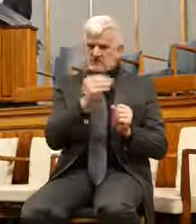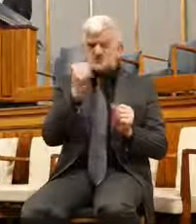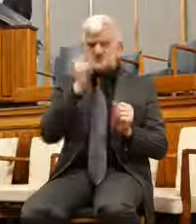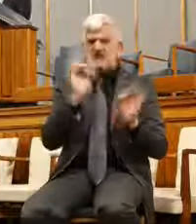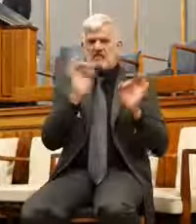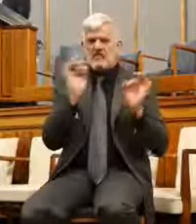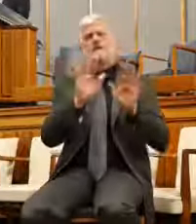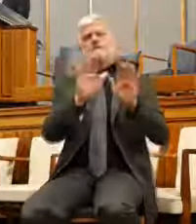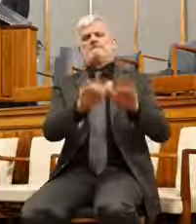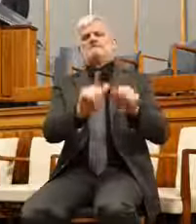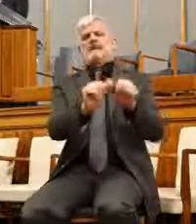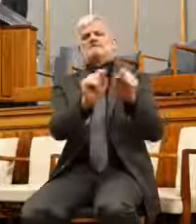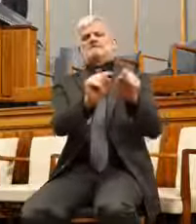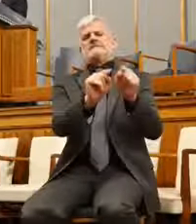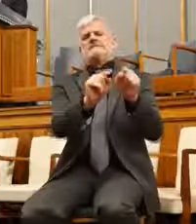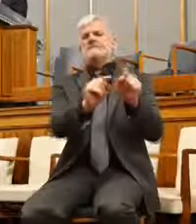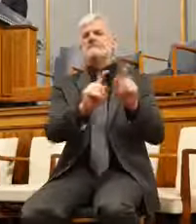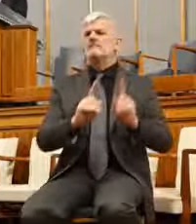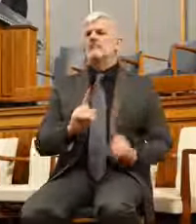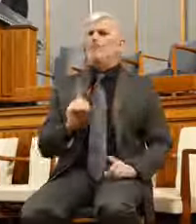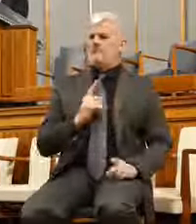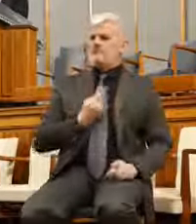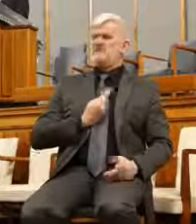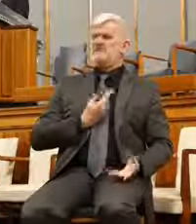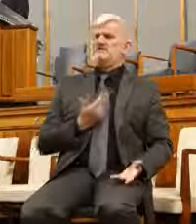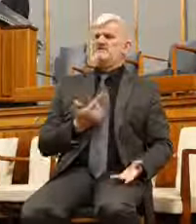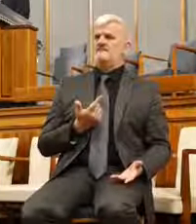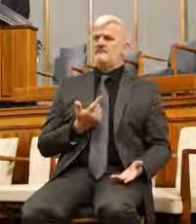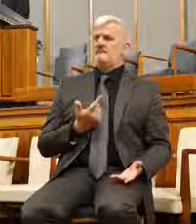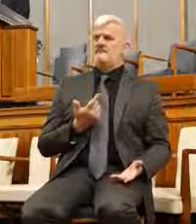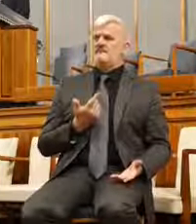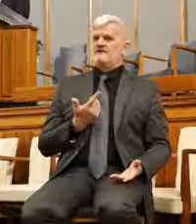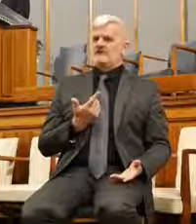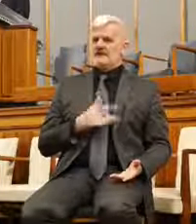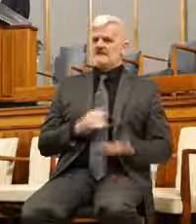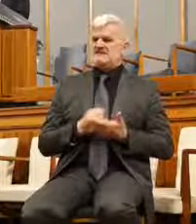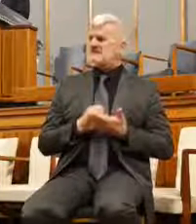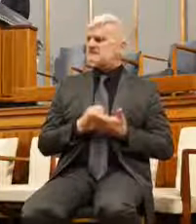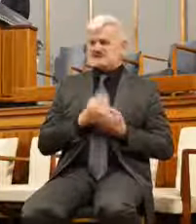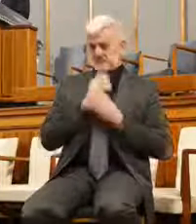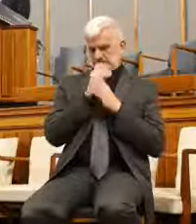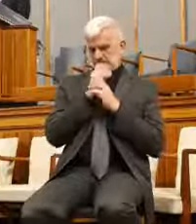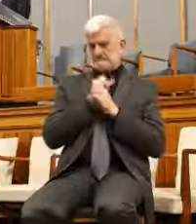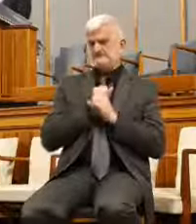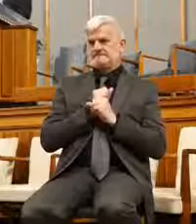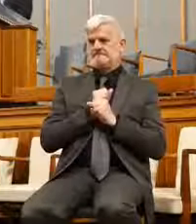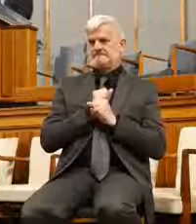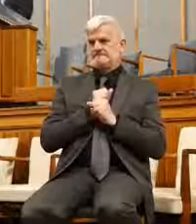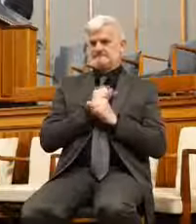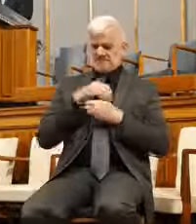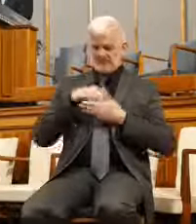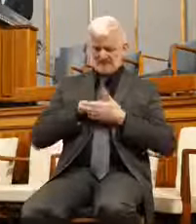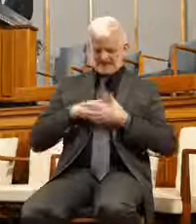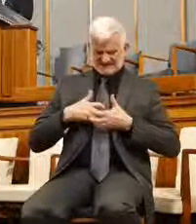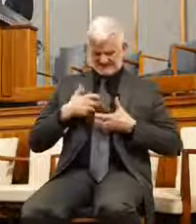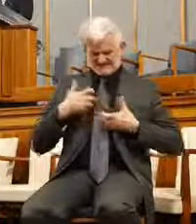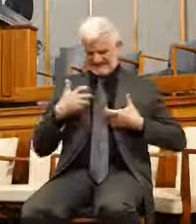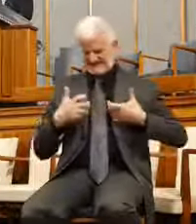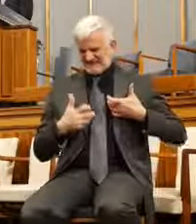guile. When I kept silence, my bones waxed old through my roaring all the day